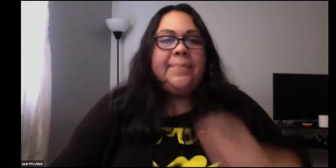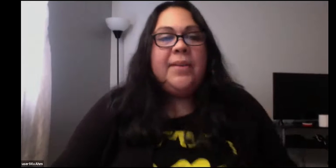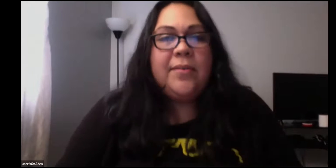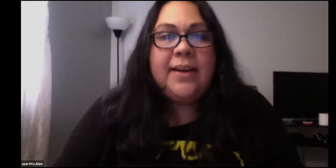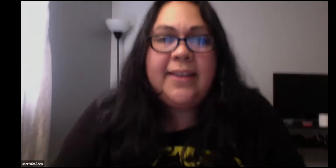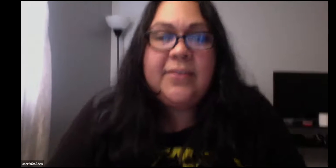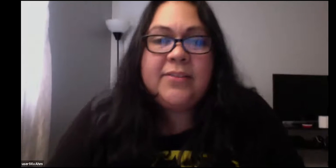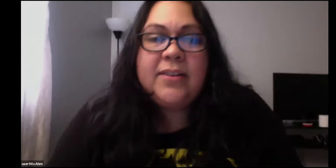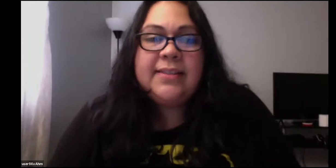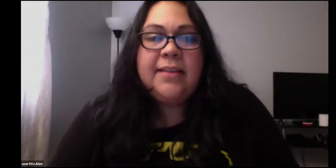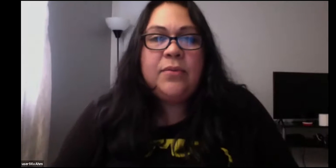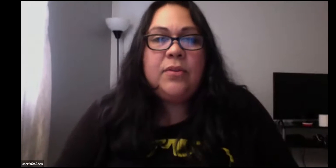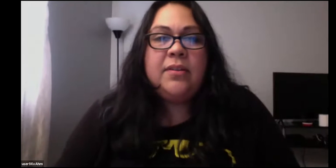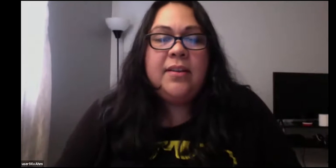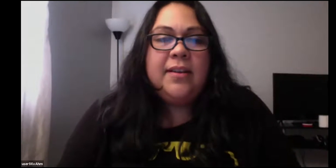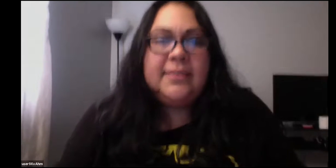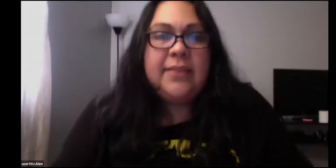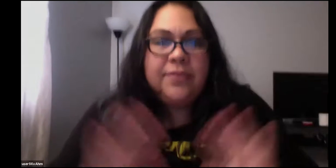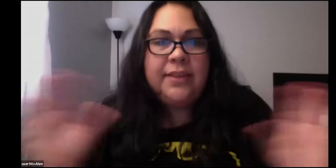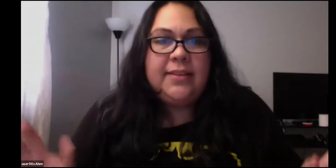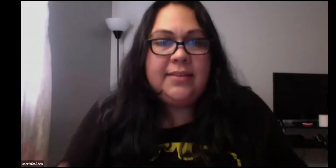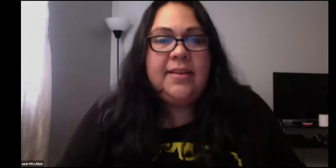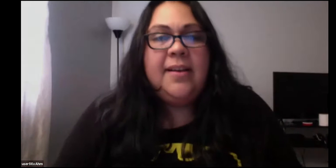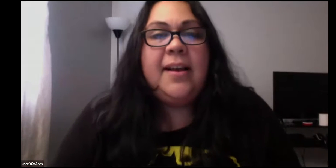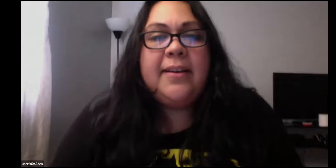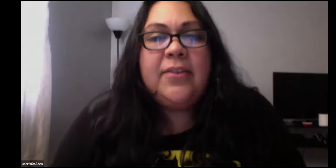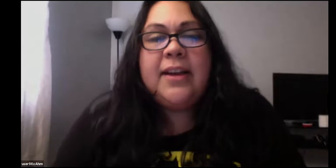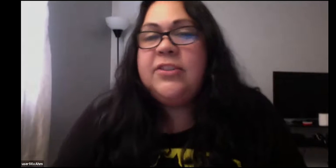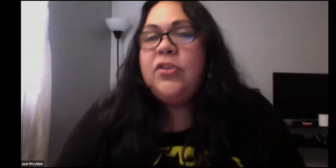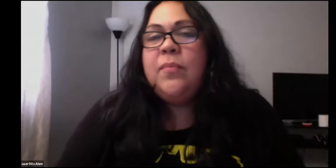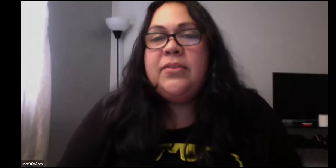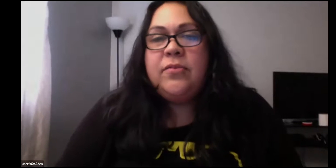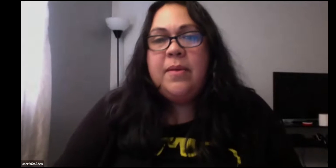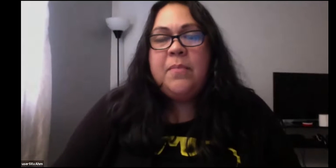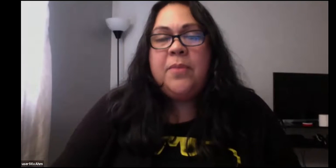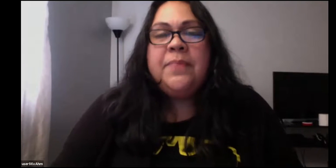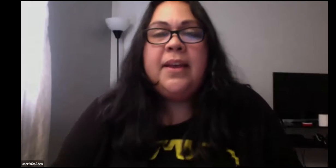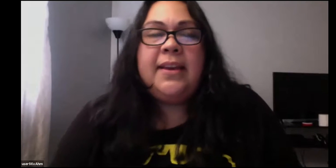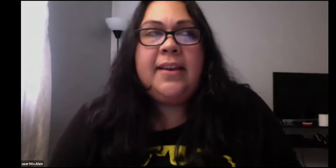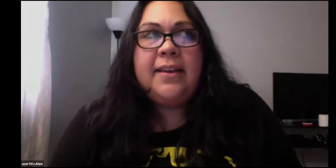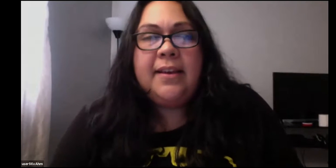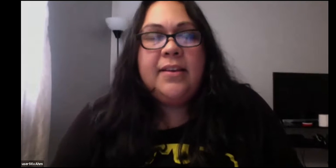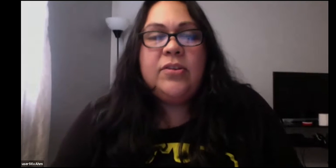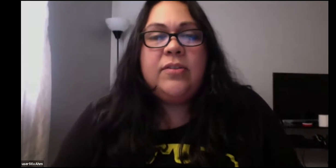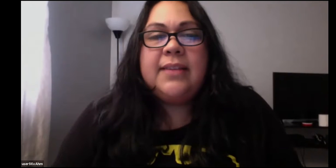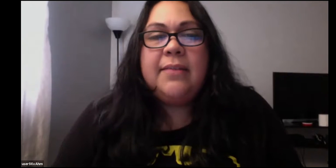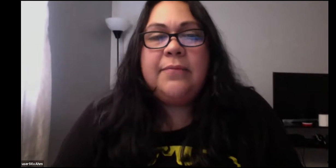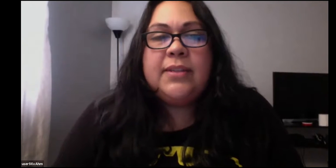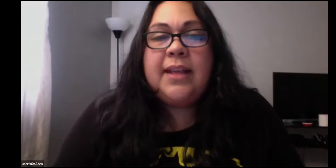All right, you saw several things. Can you guys show me? Do you remember? He showed the sign for a cell